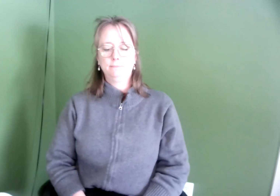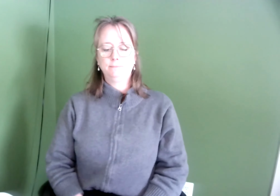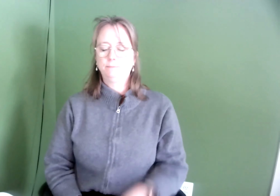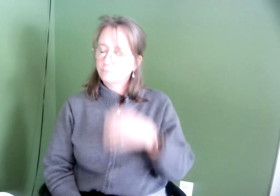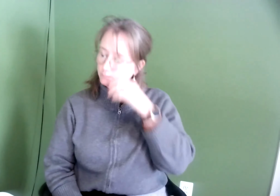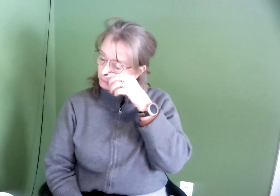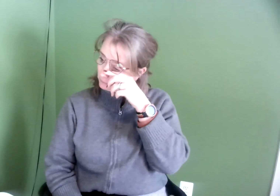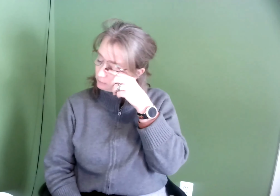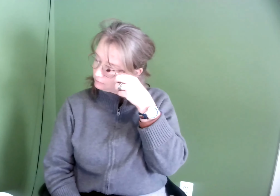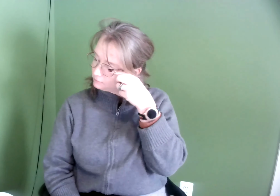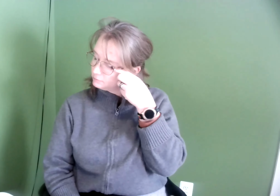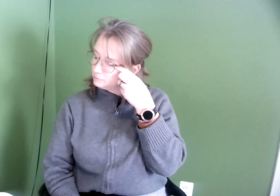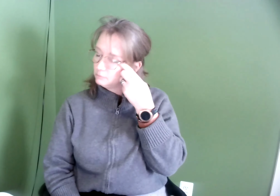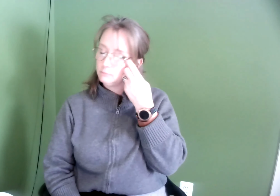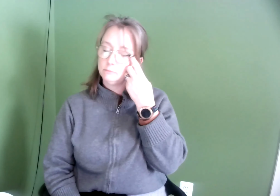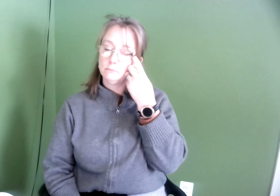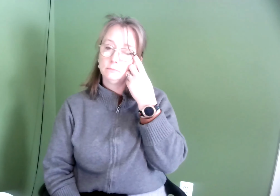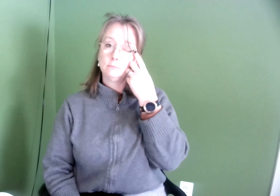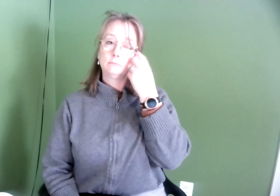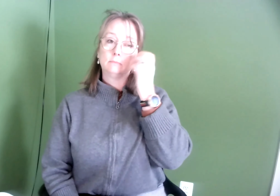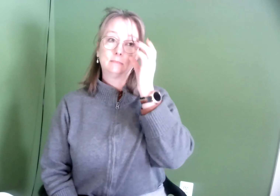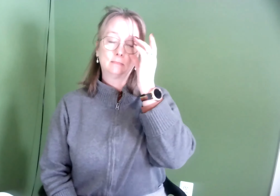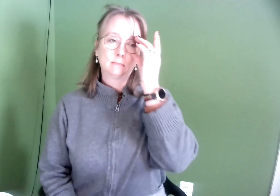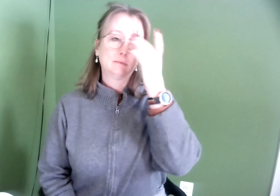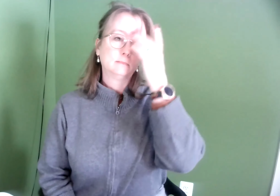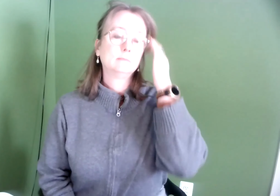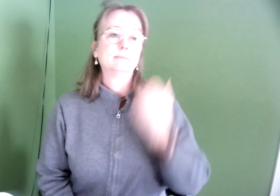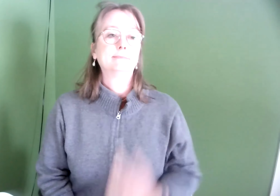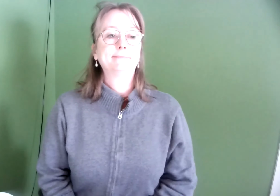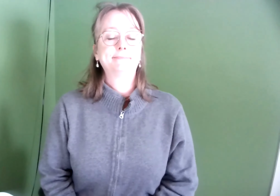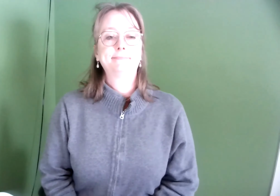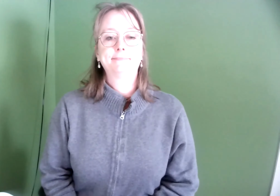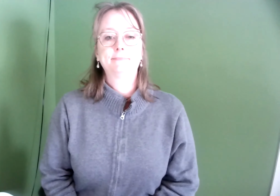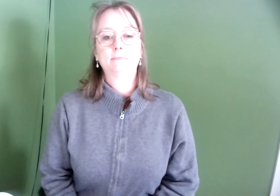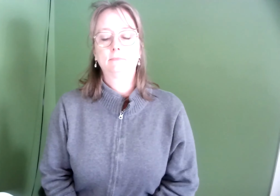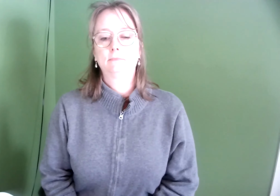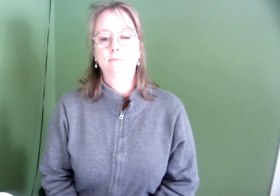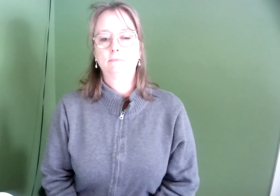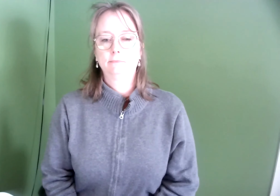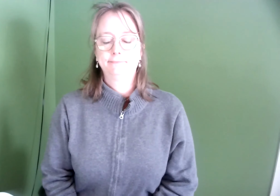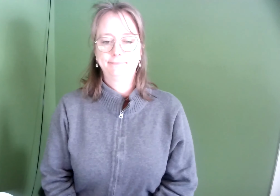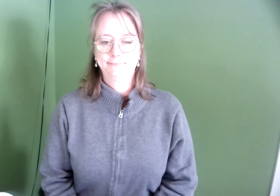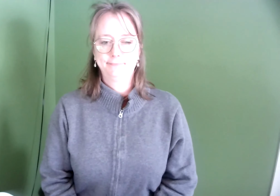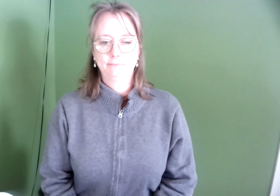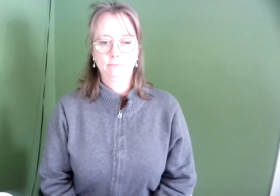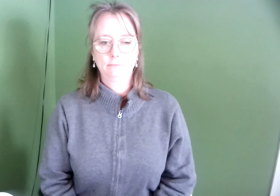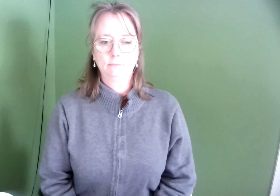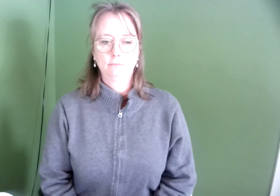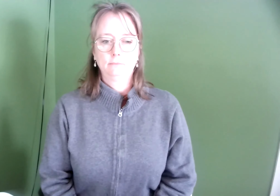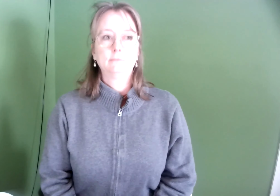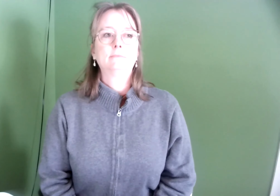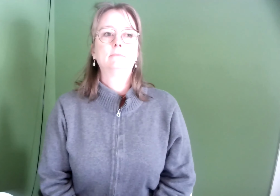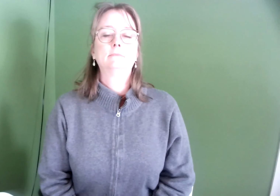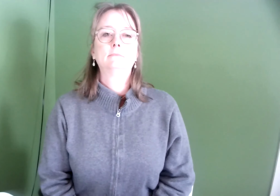los jóvenes los jóvenes y los mantiene fuera de la cárcel,